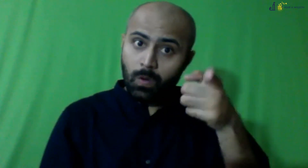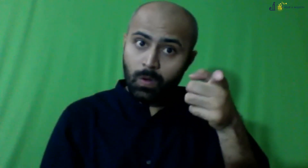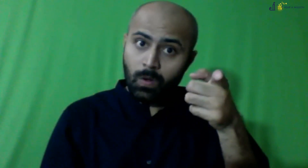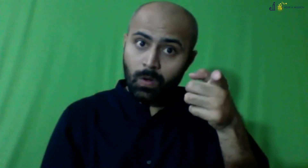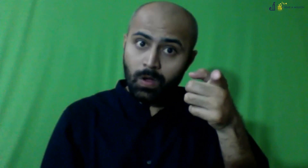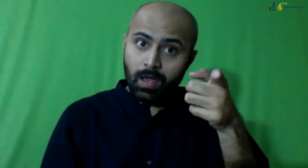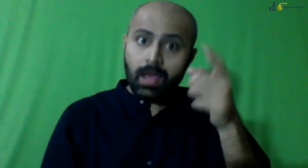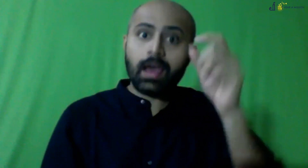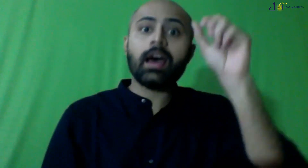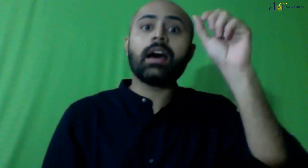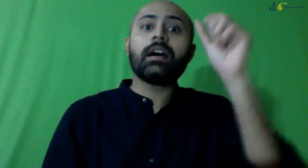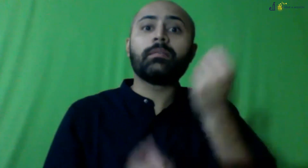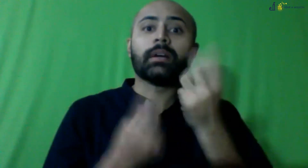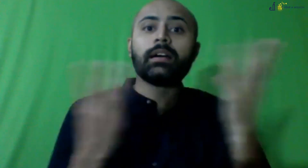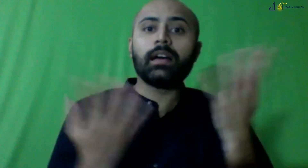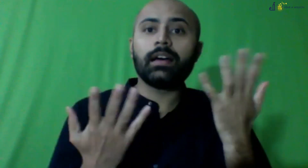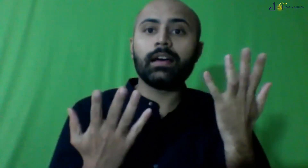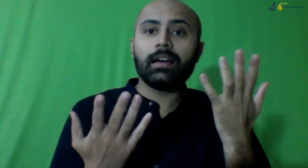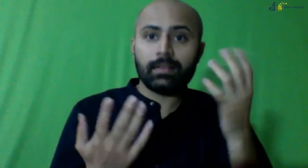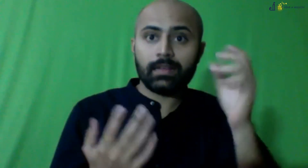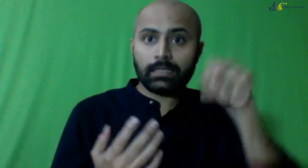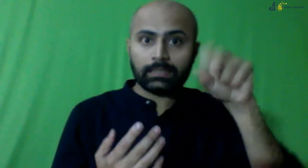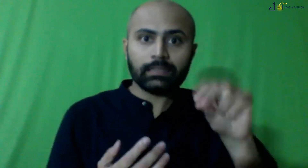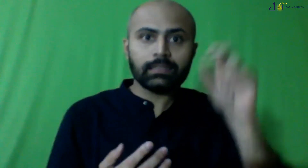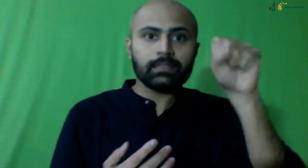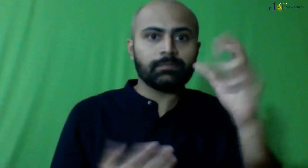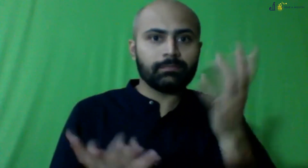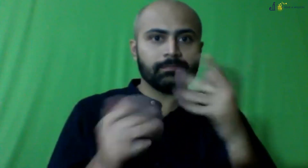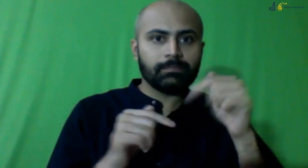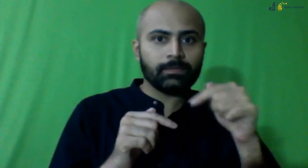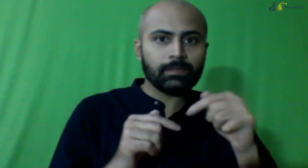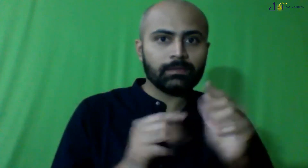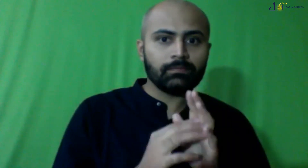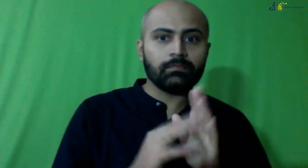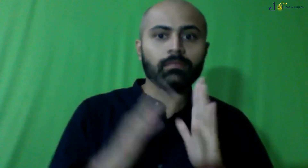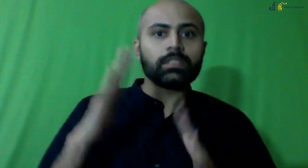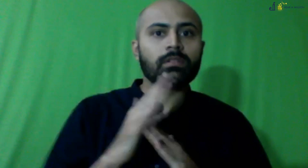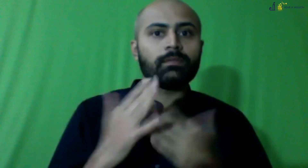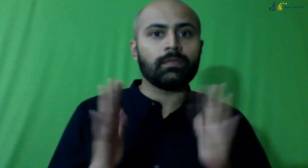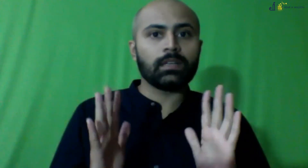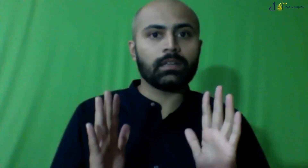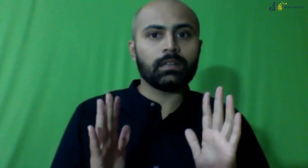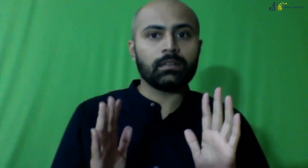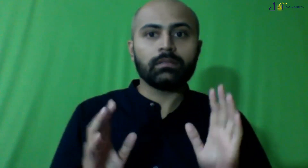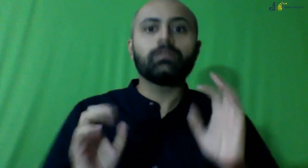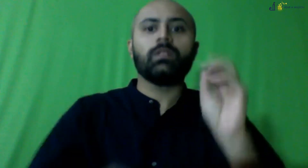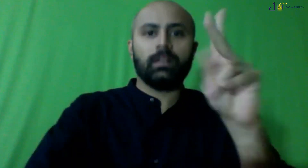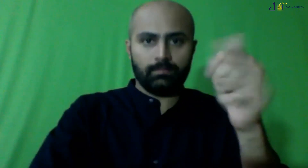person with additional disabilities? Yes or no? Okay, let's vote for